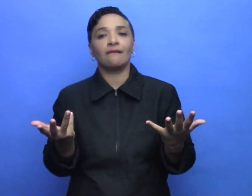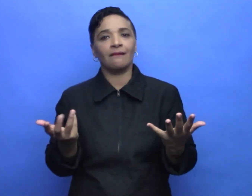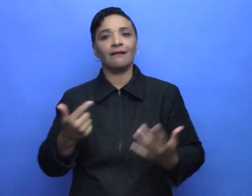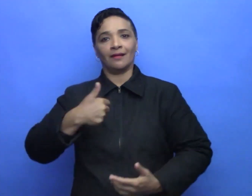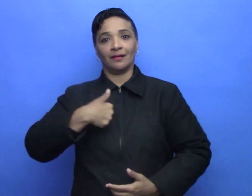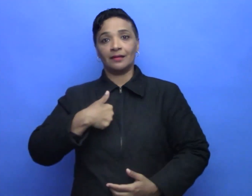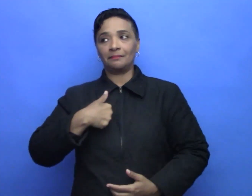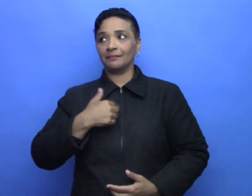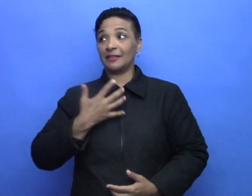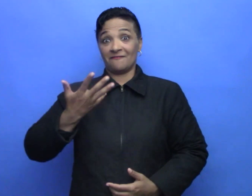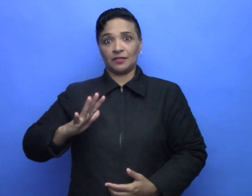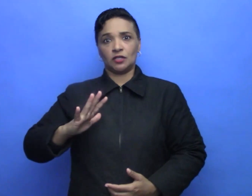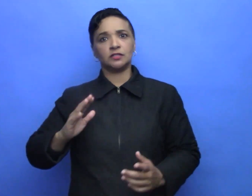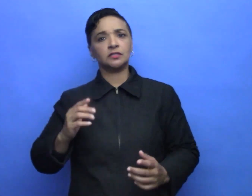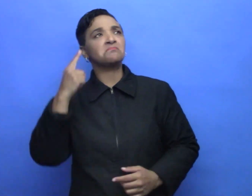that I got introduced to